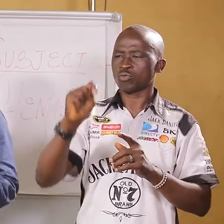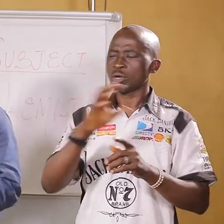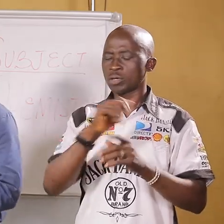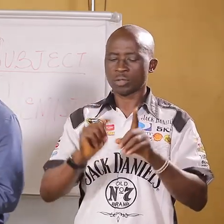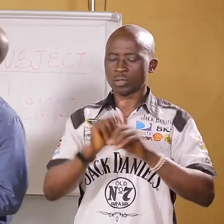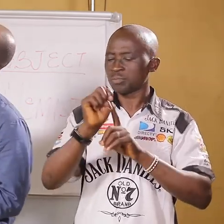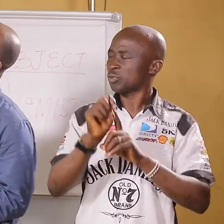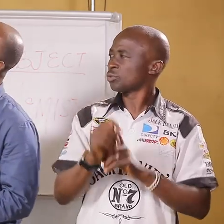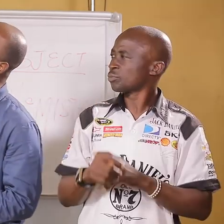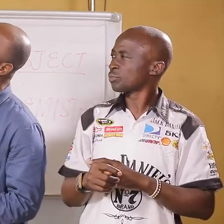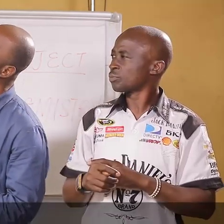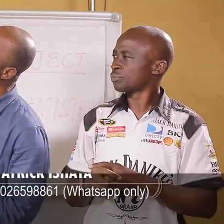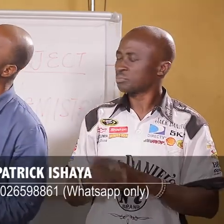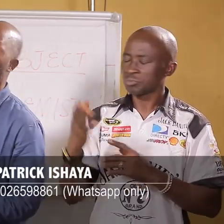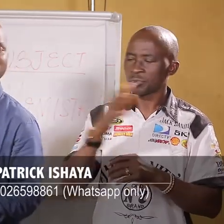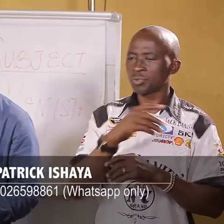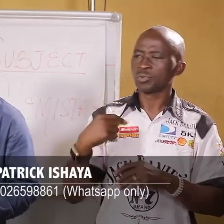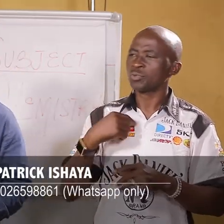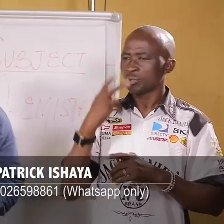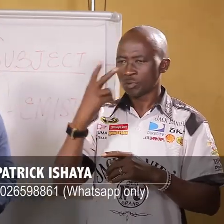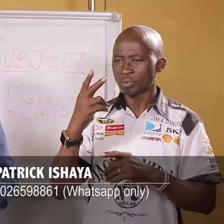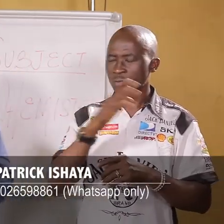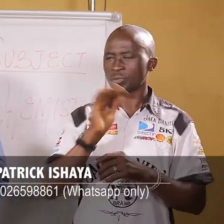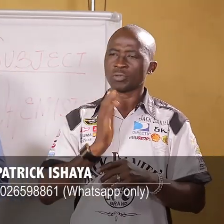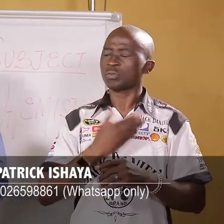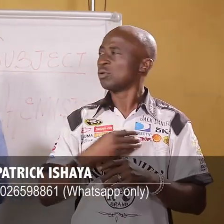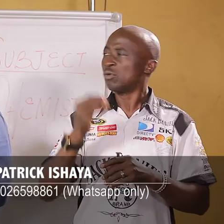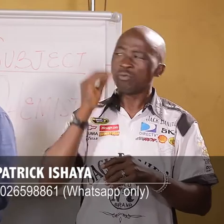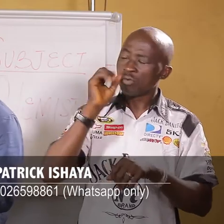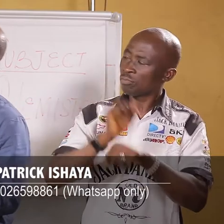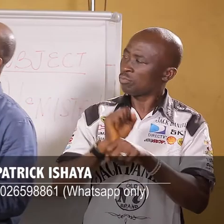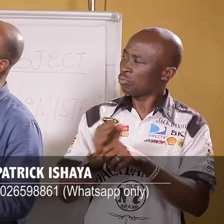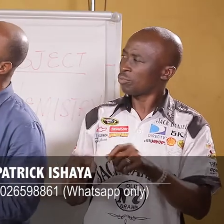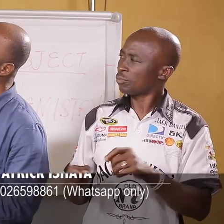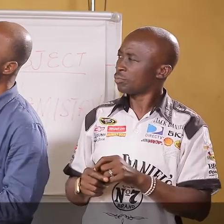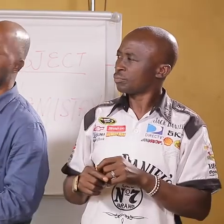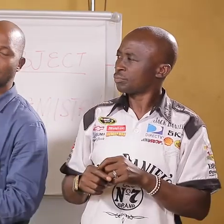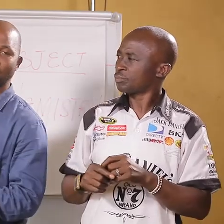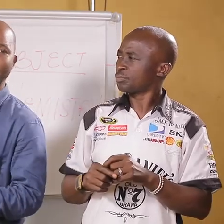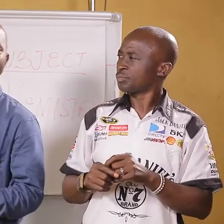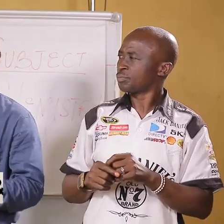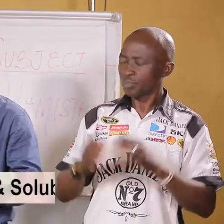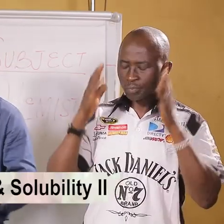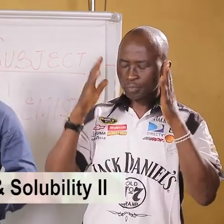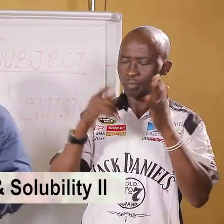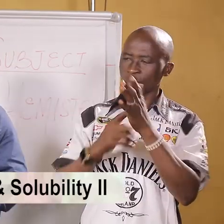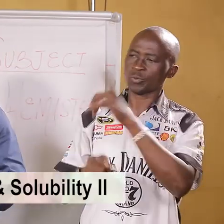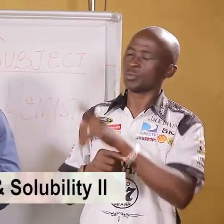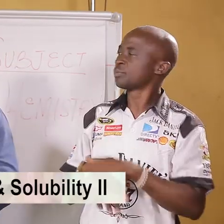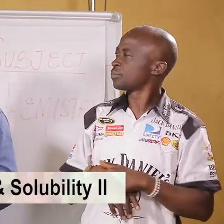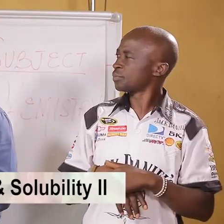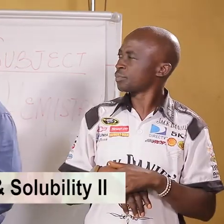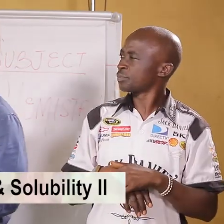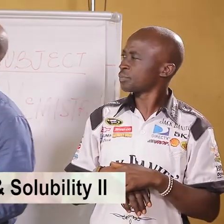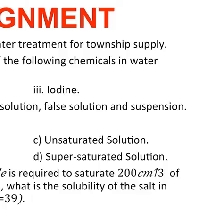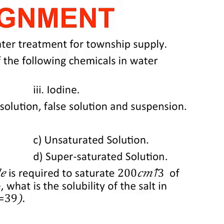So I'll quickly look at our assignment for today's lessons. It's very, very important for you to go through them to find out whether learning has